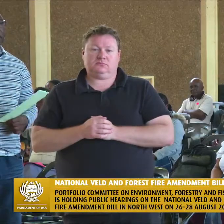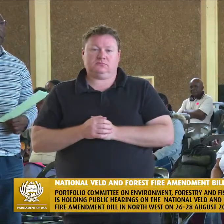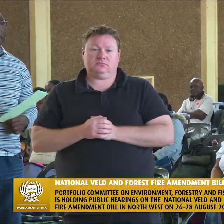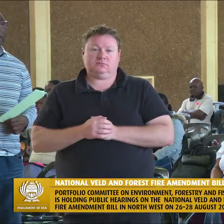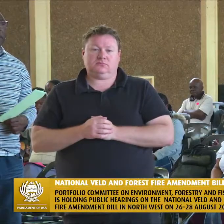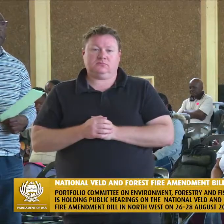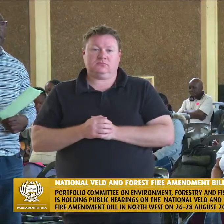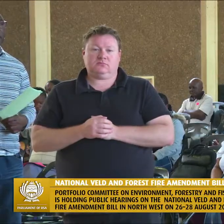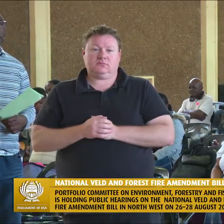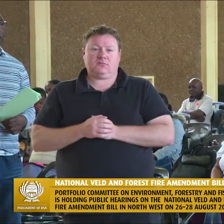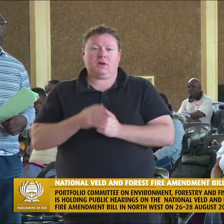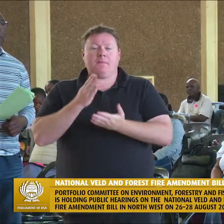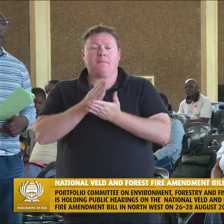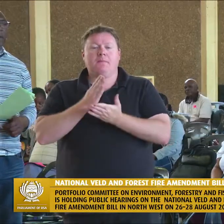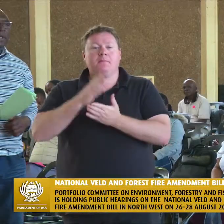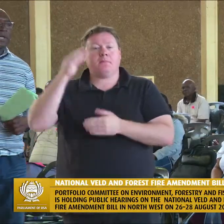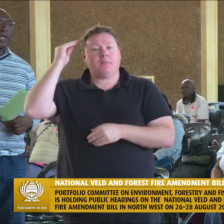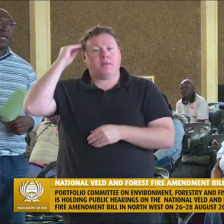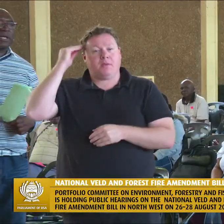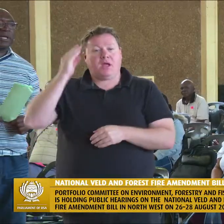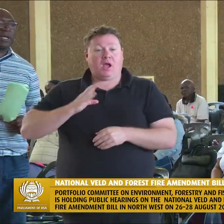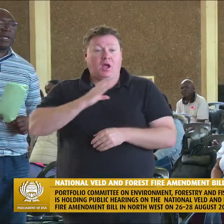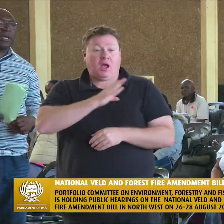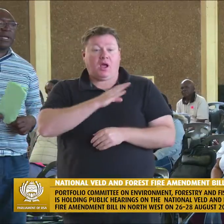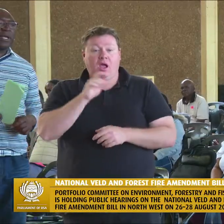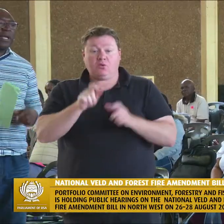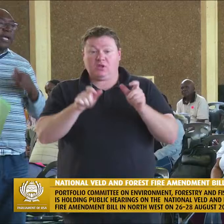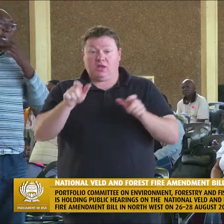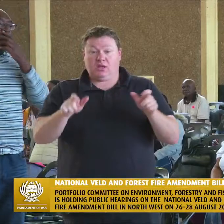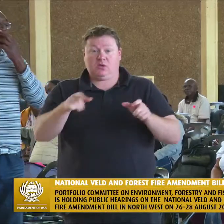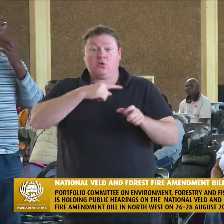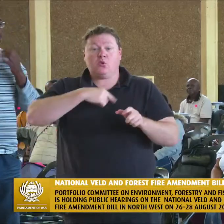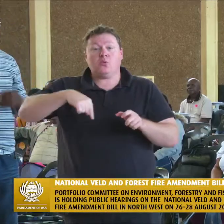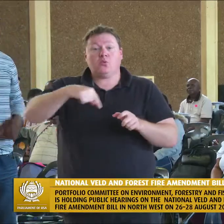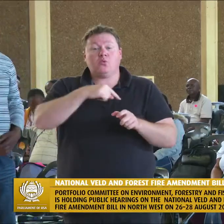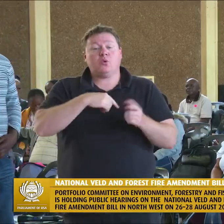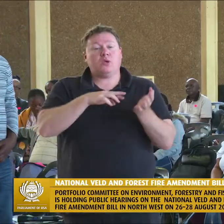remember as counselors we are representing our communities